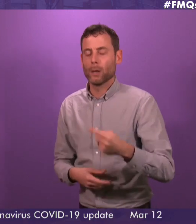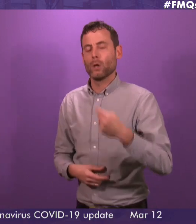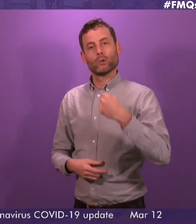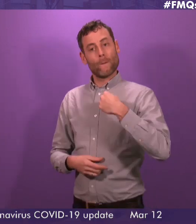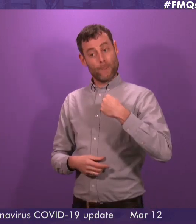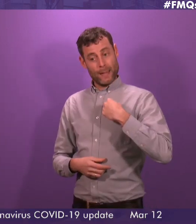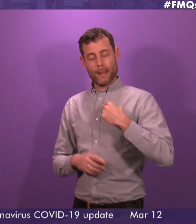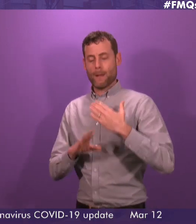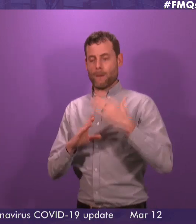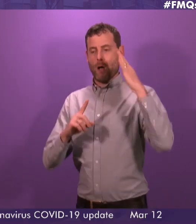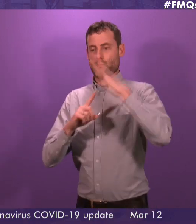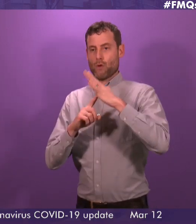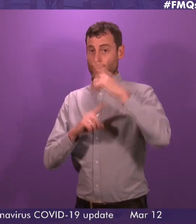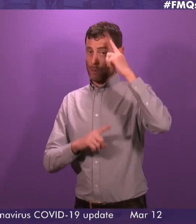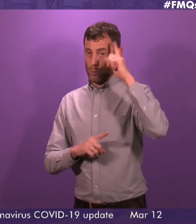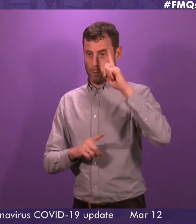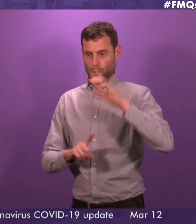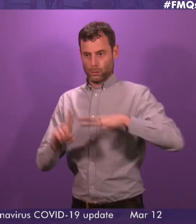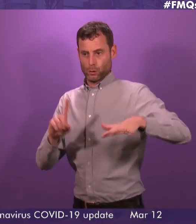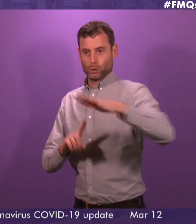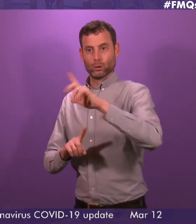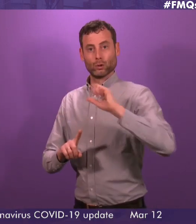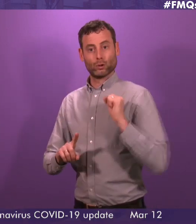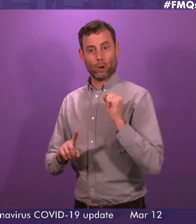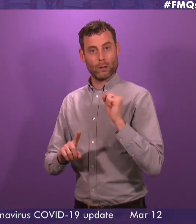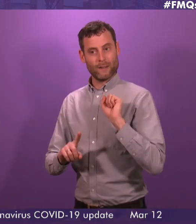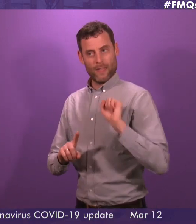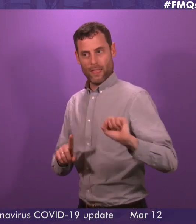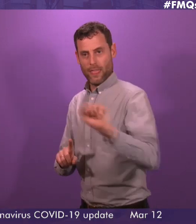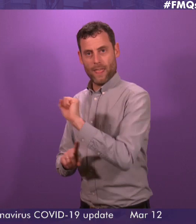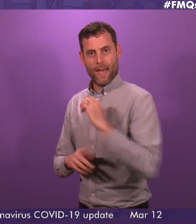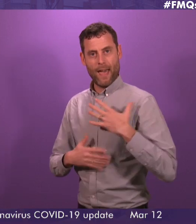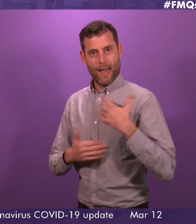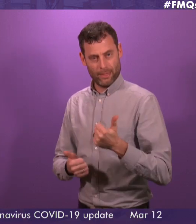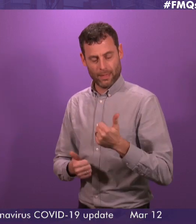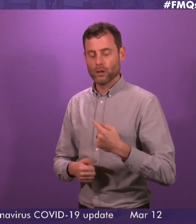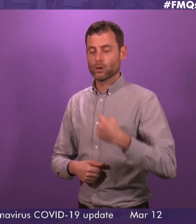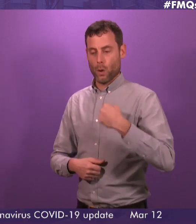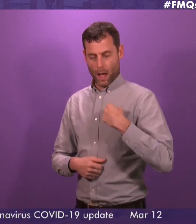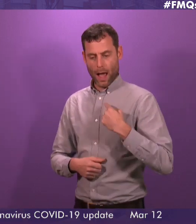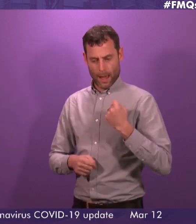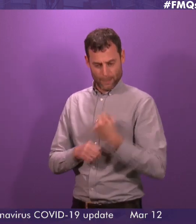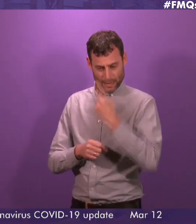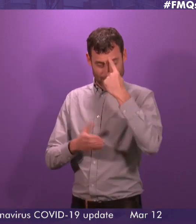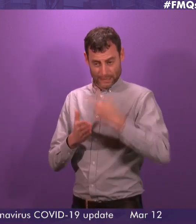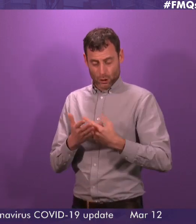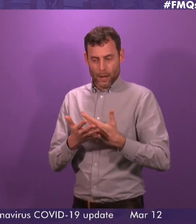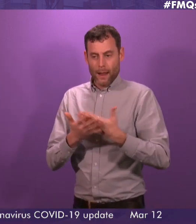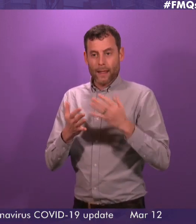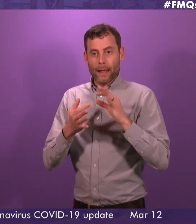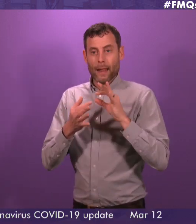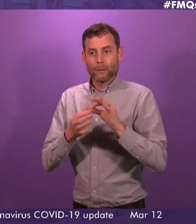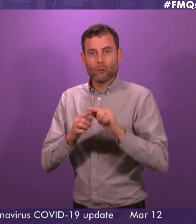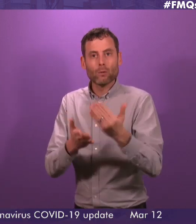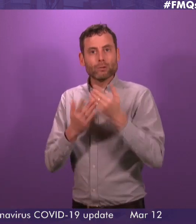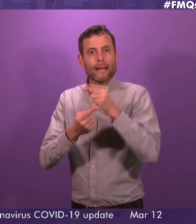health of the people of Scotland, and my job is to take whatever steps I think are necessary in order to protect them. There